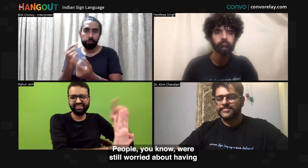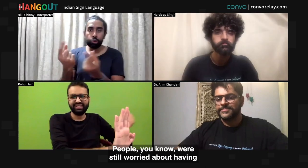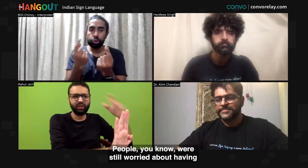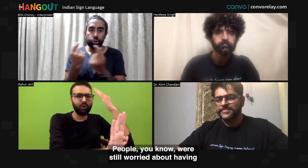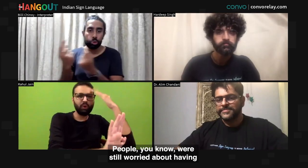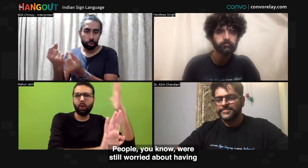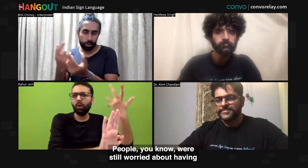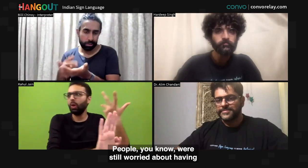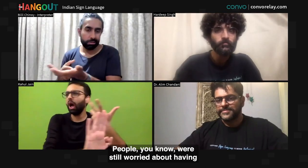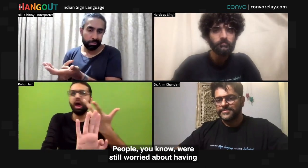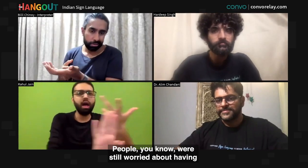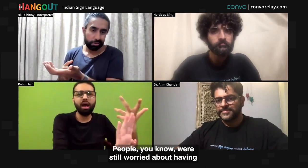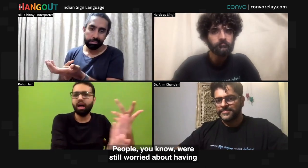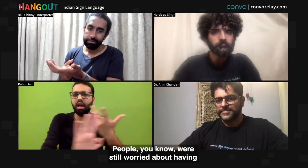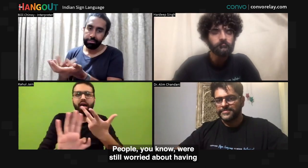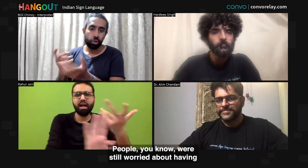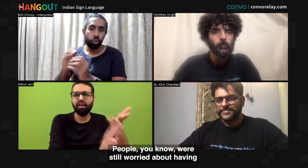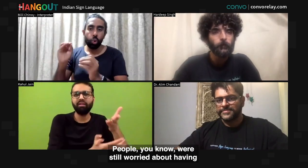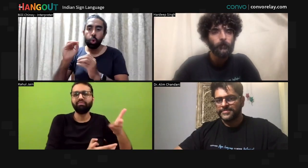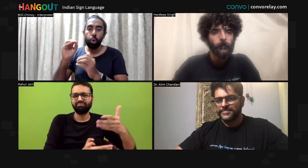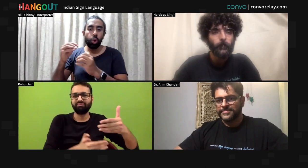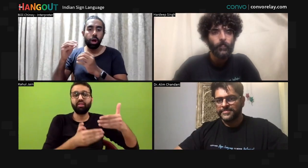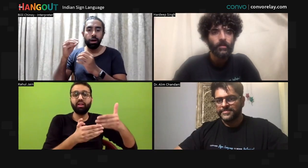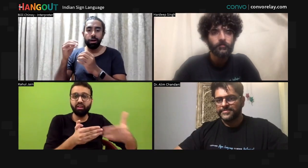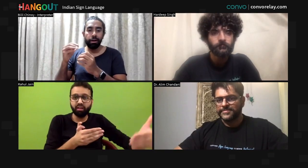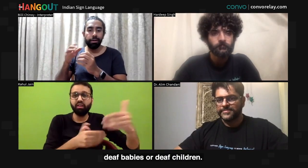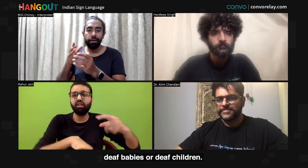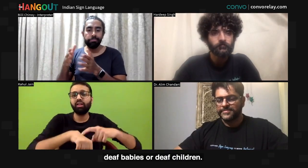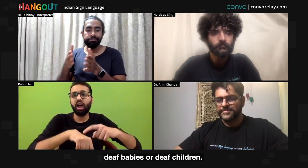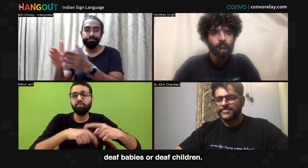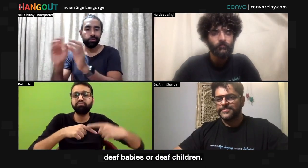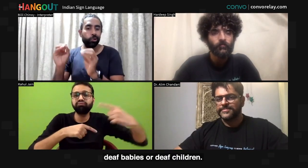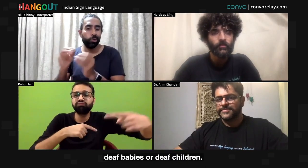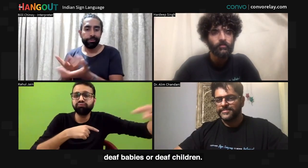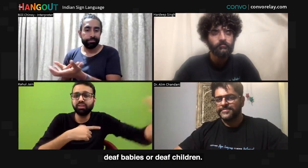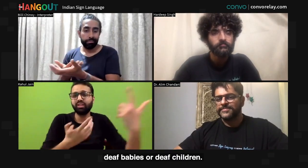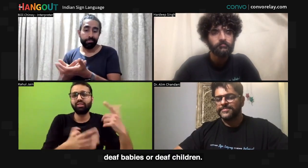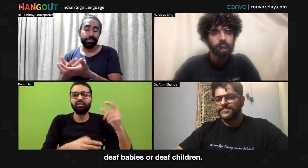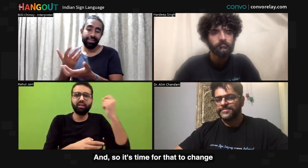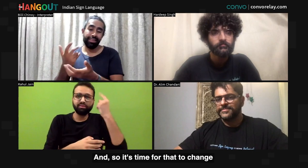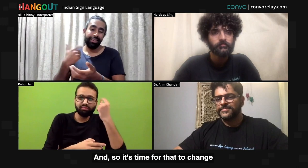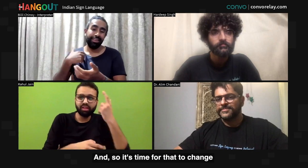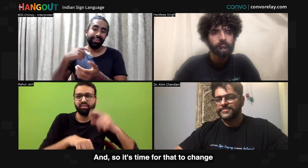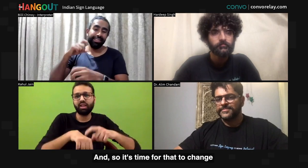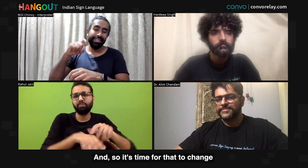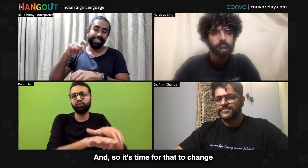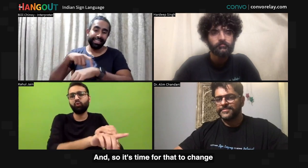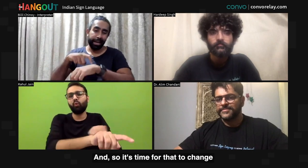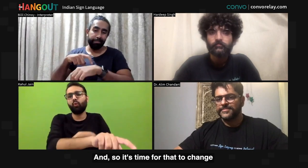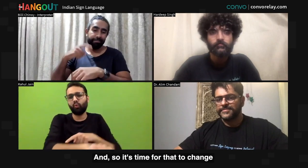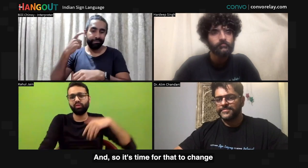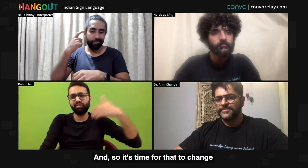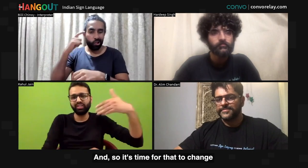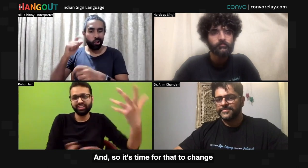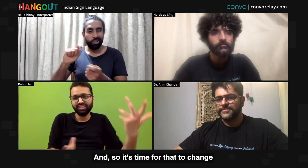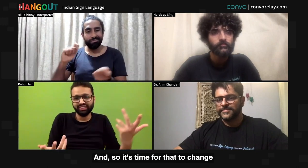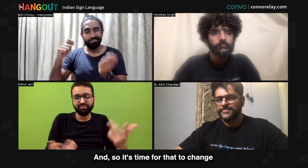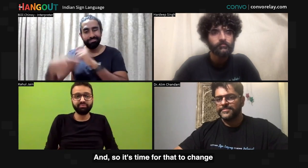People, you know, are still worried about having deaf babies or deaf children. And so, um, it's time for